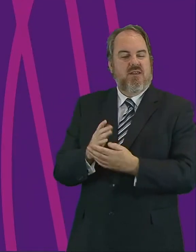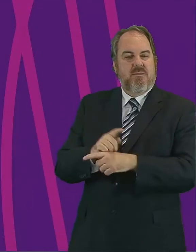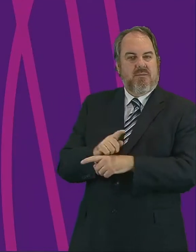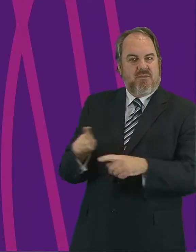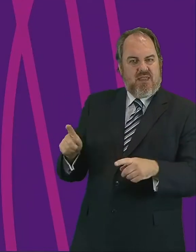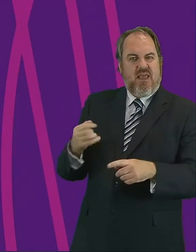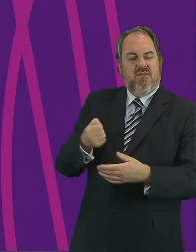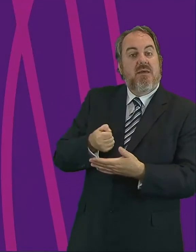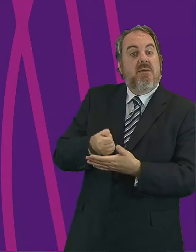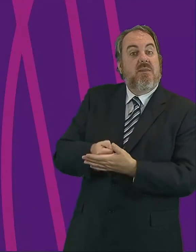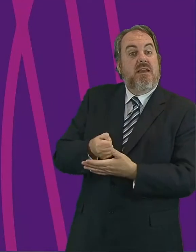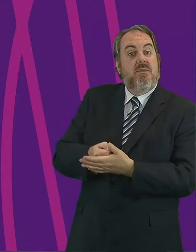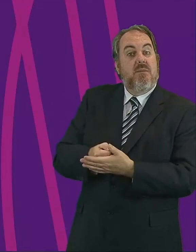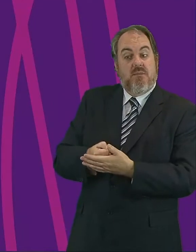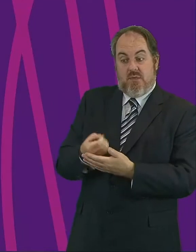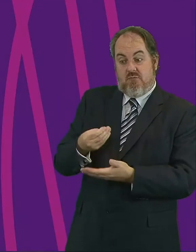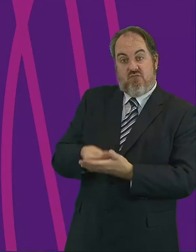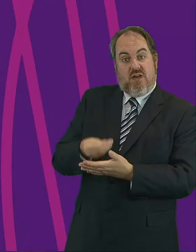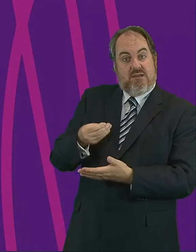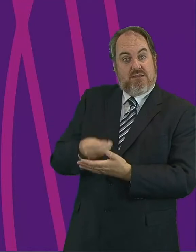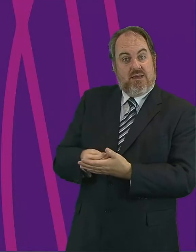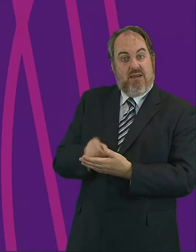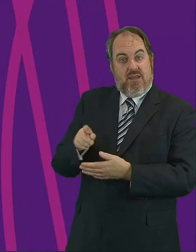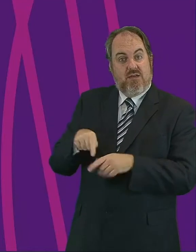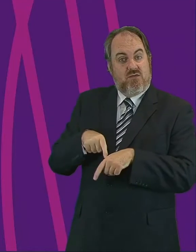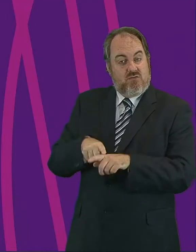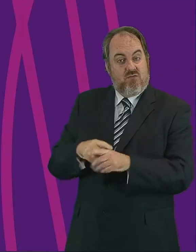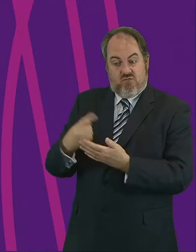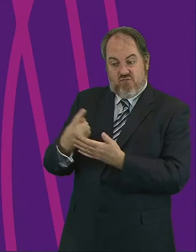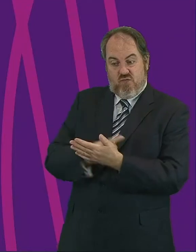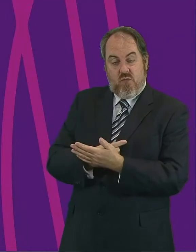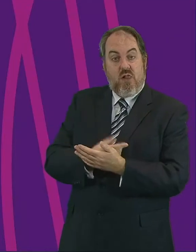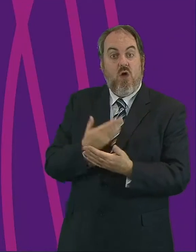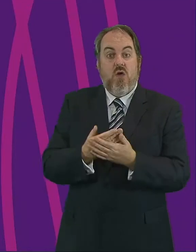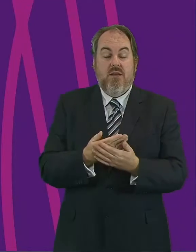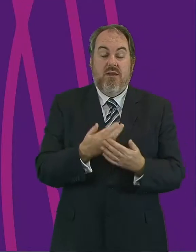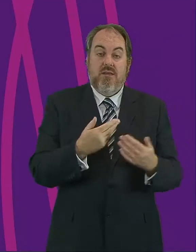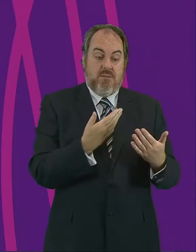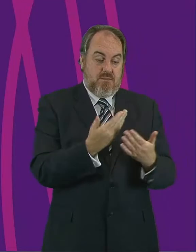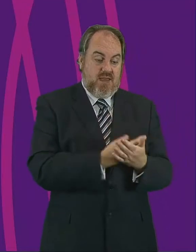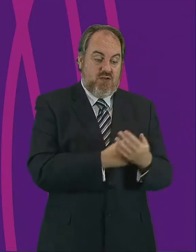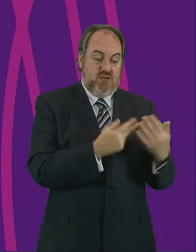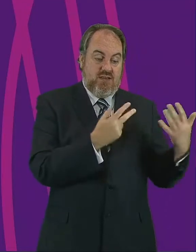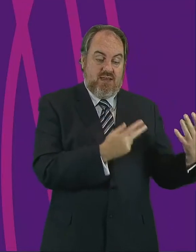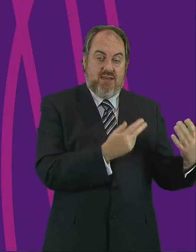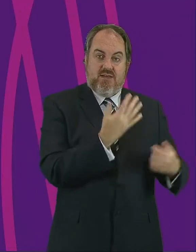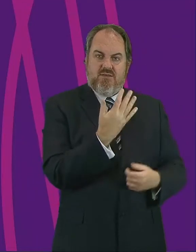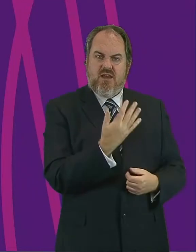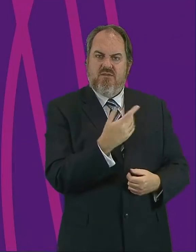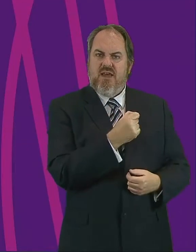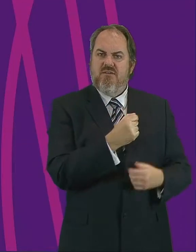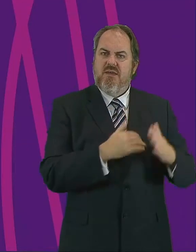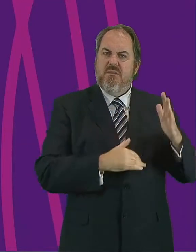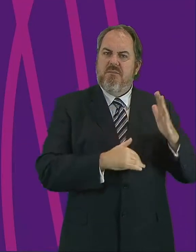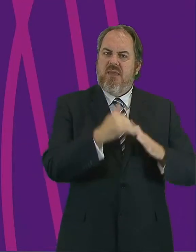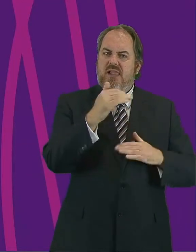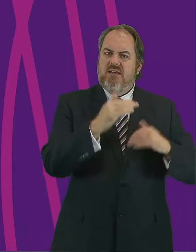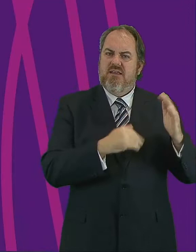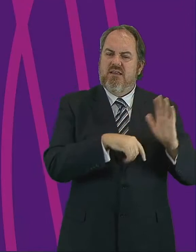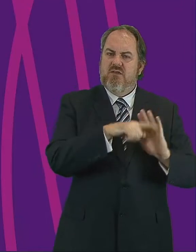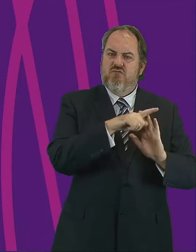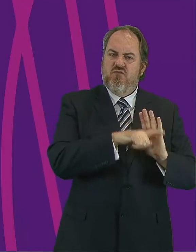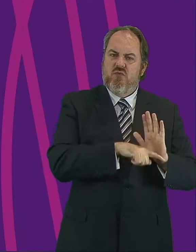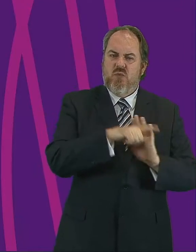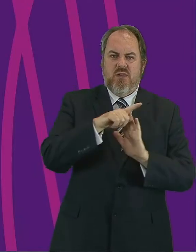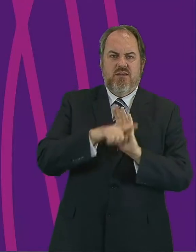minimum pricing as a regulatory restriction. And on page 85, the paper discusses building regulations and granting